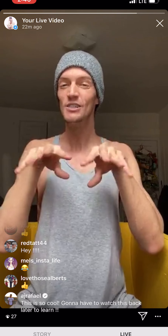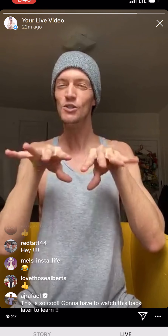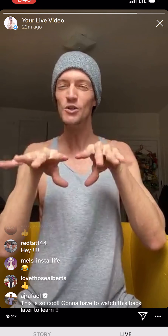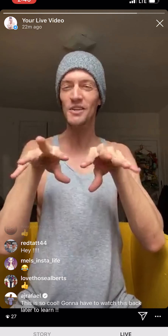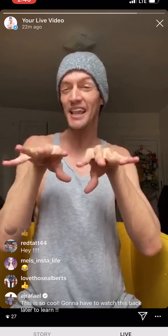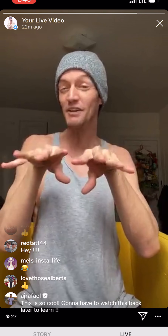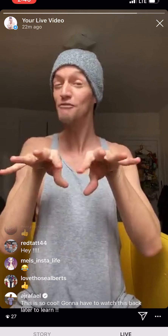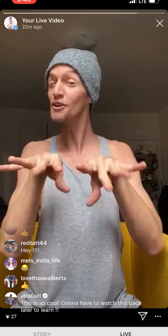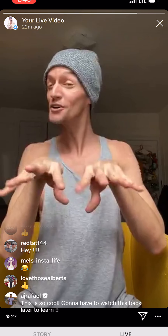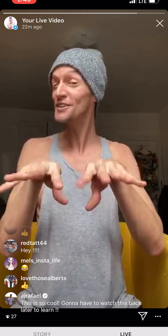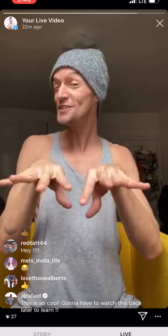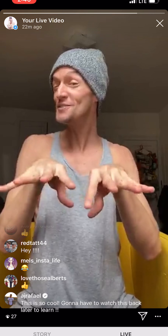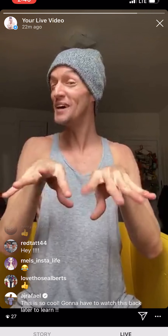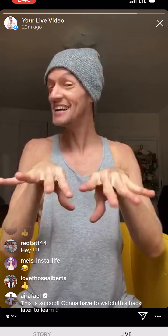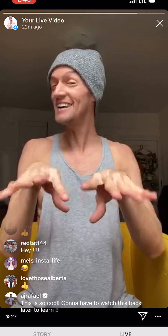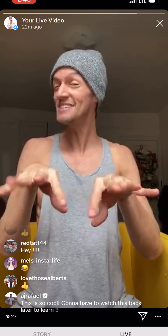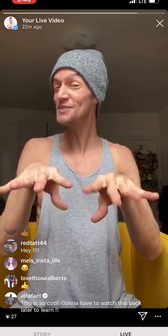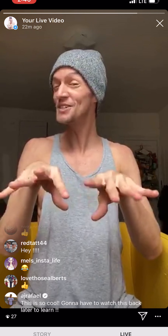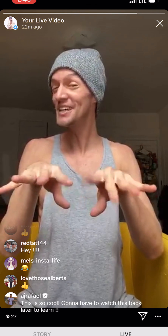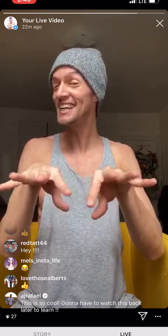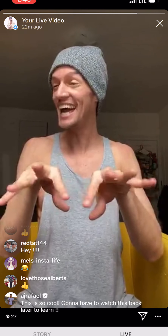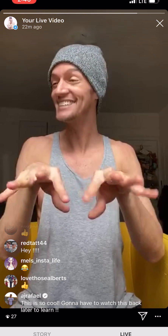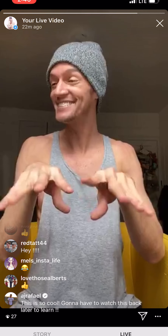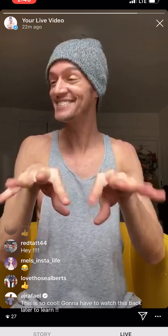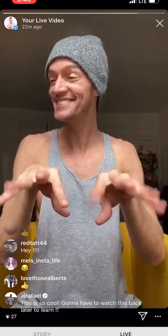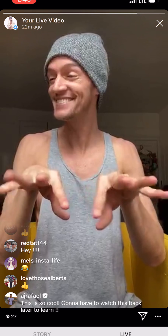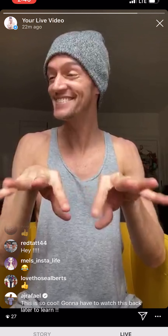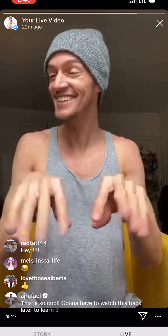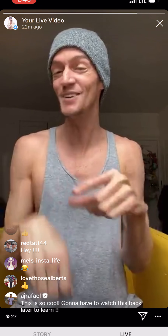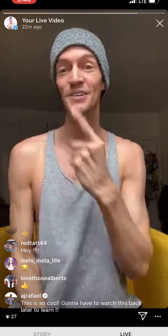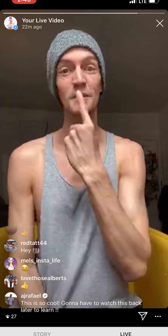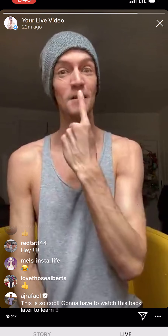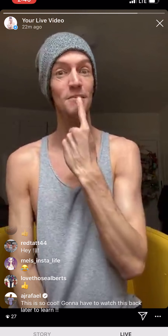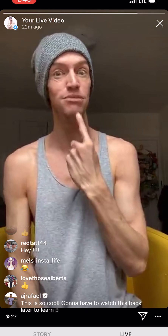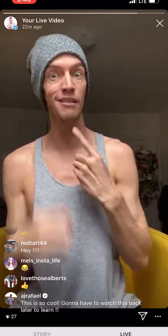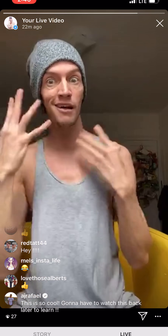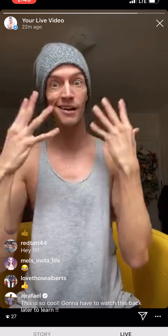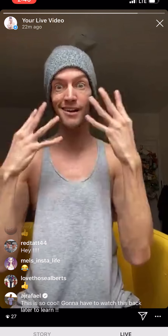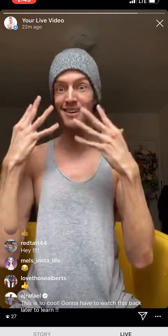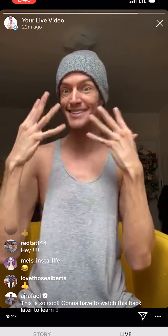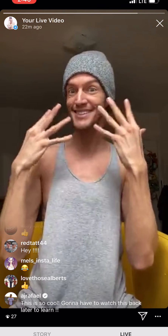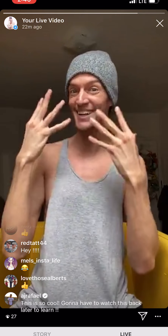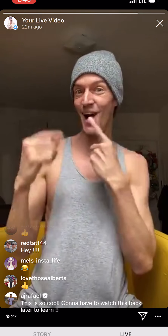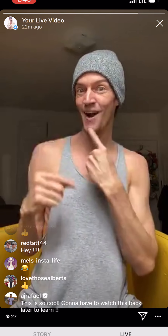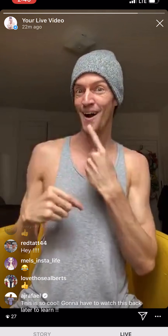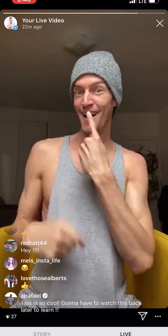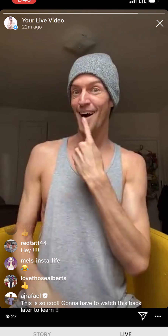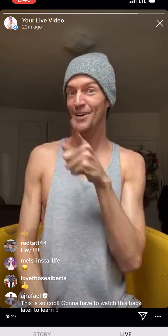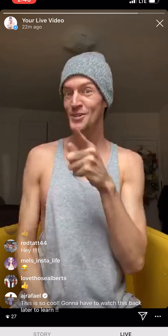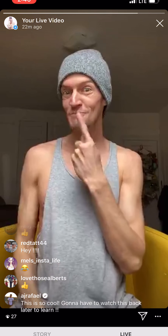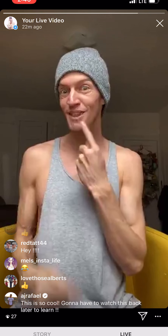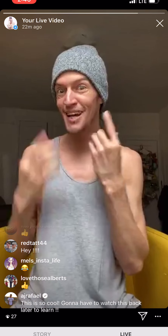ooh, you want to like flirt? Oh, I see what you're getting at. Oh, you're going to make me blush. Are you blushing?